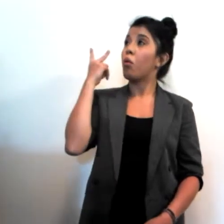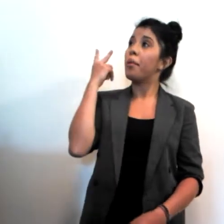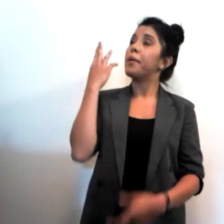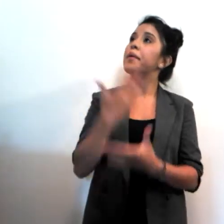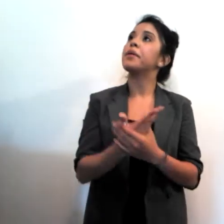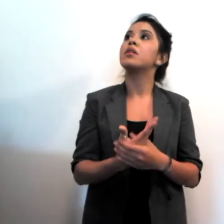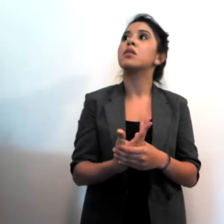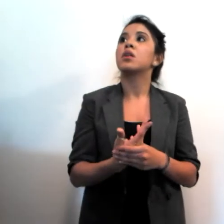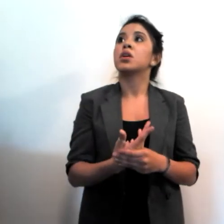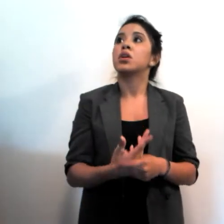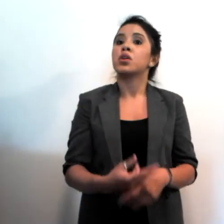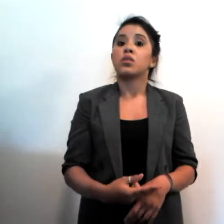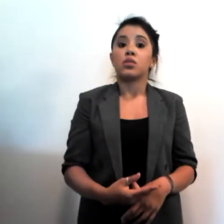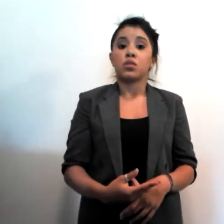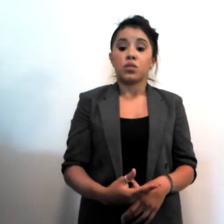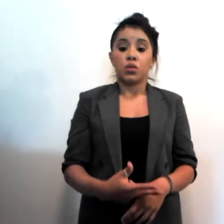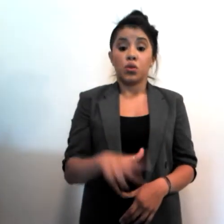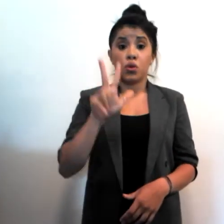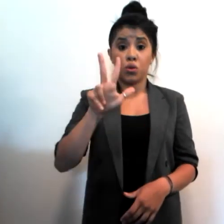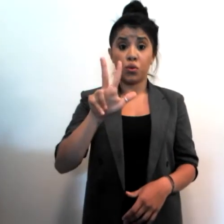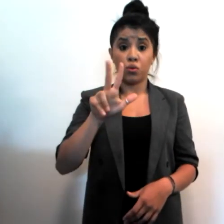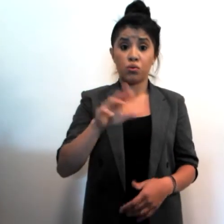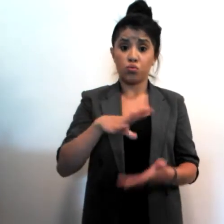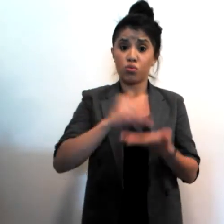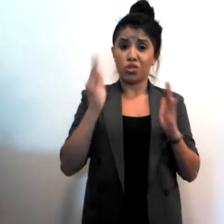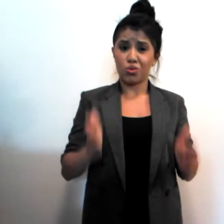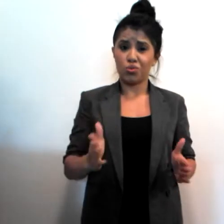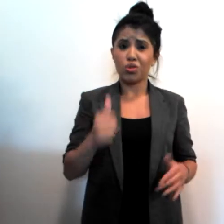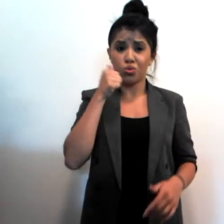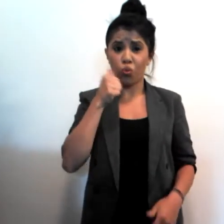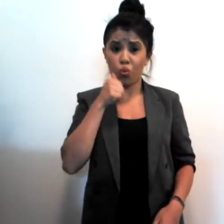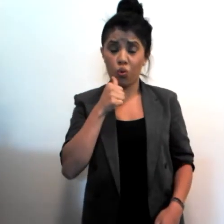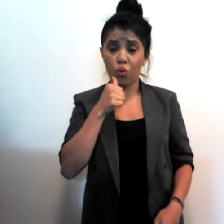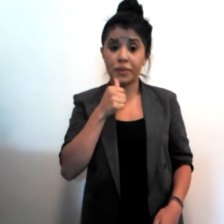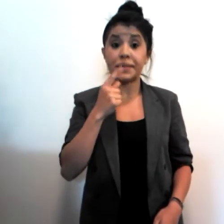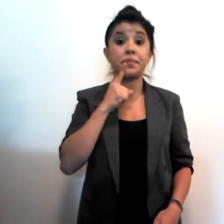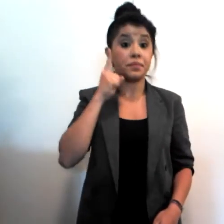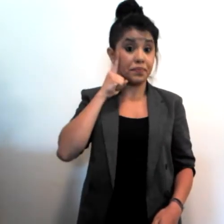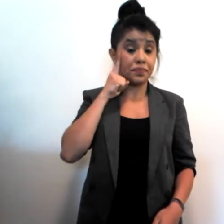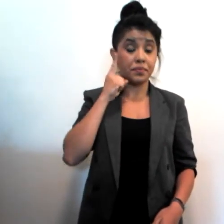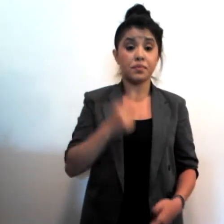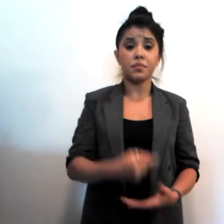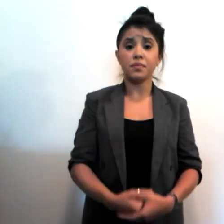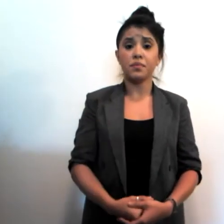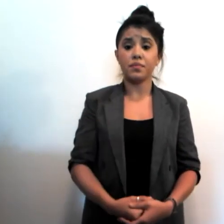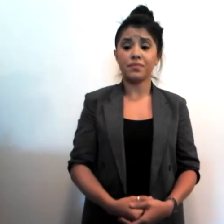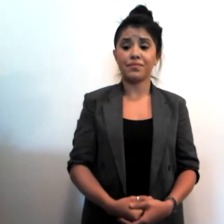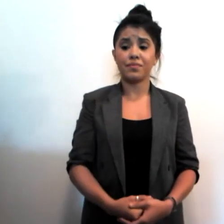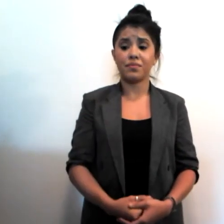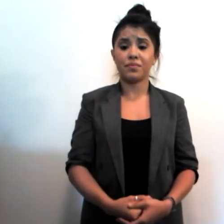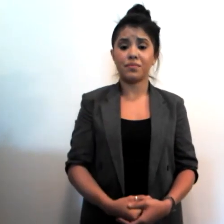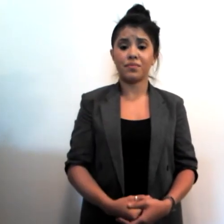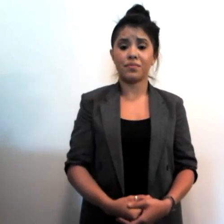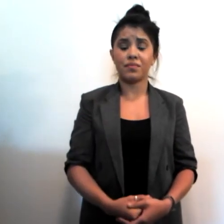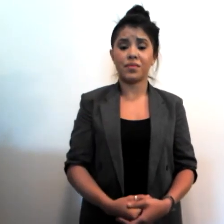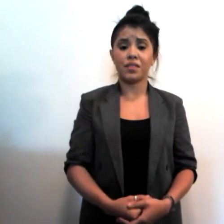each at about the 4th to 5th grade experienced emotional struggles over their differences. In the first story, the